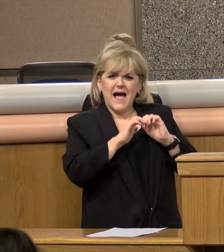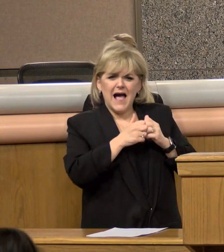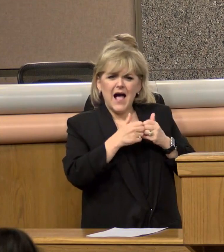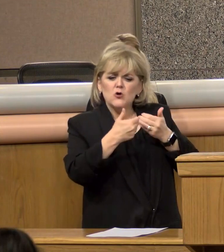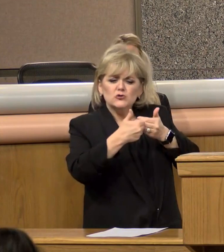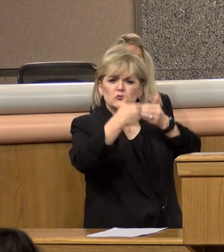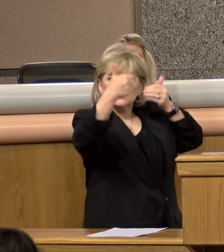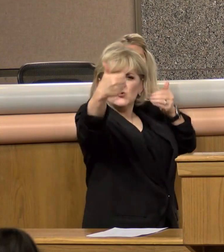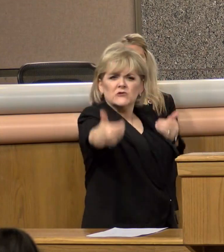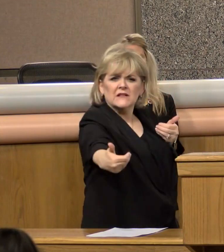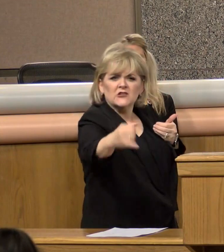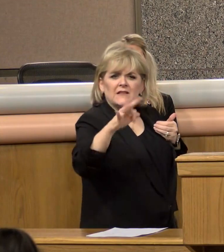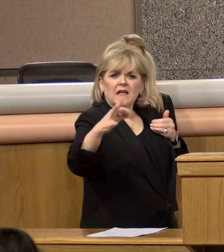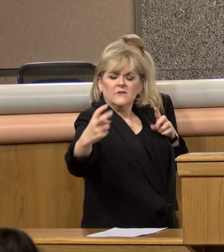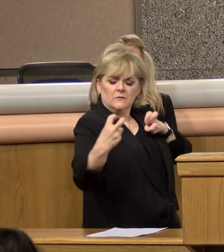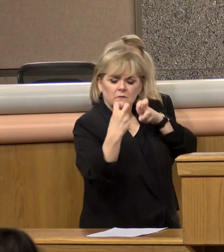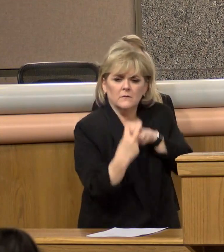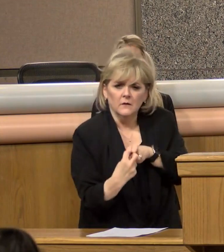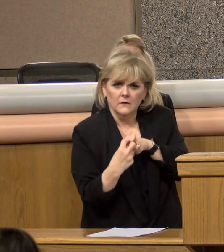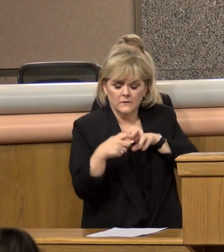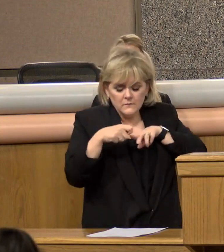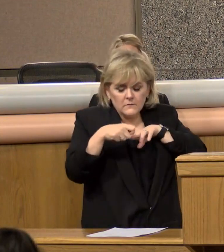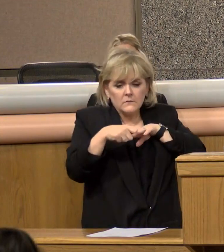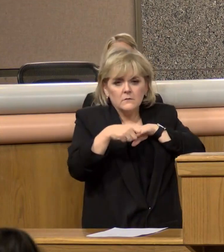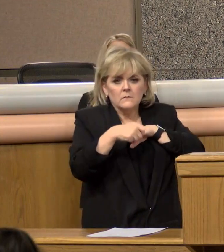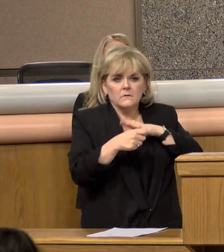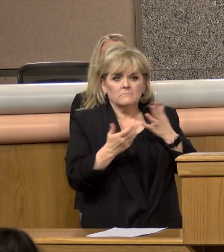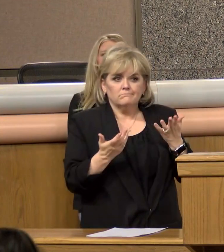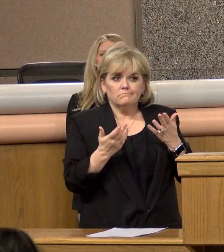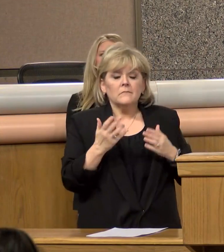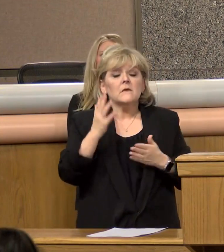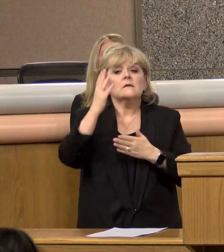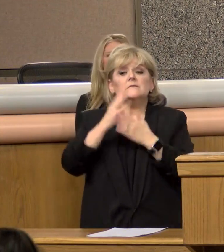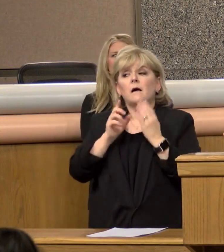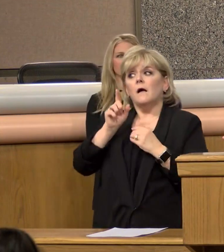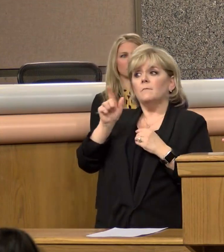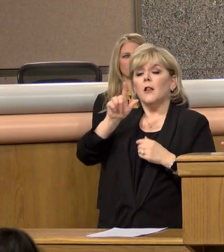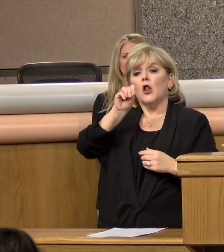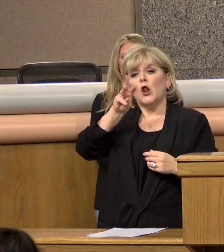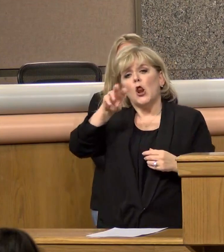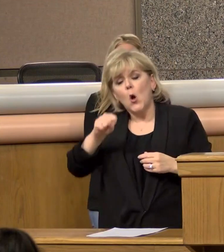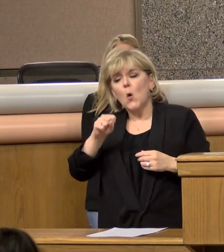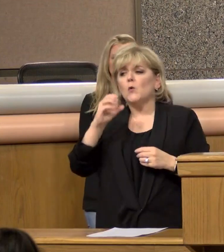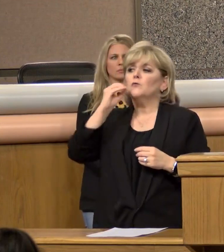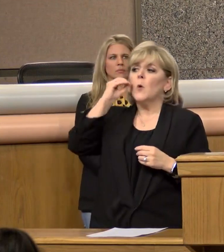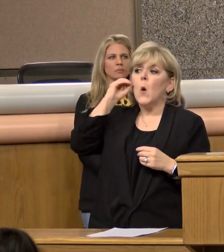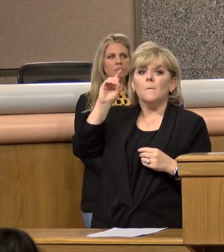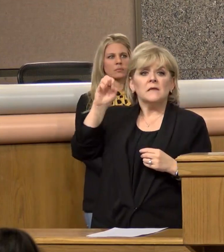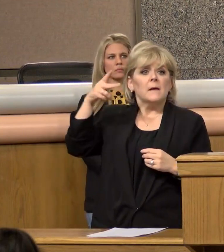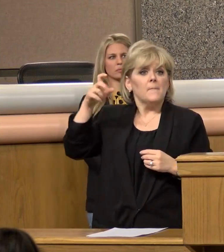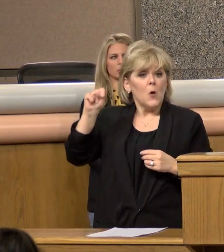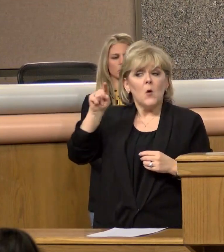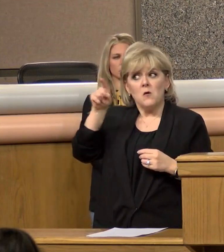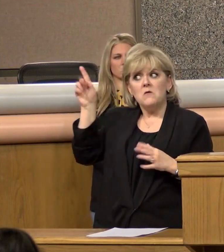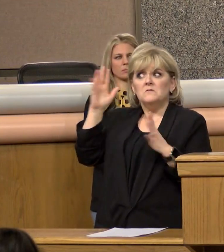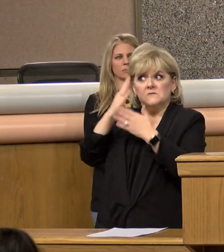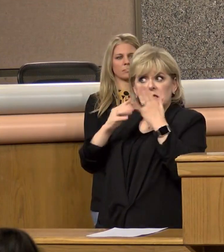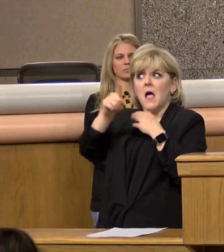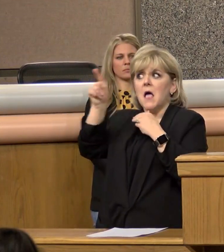distancing. I think some of our home improvement stores have have have focused on this well some have not.